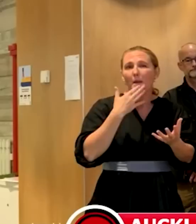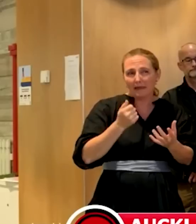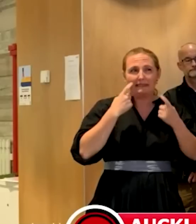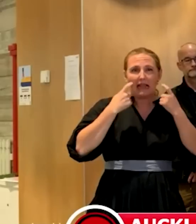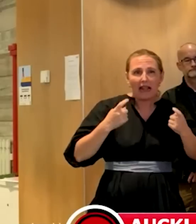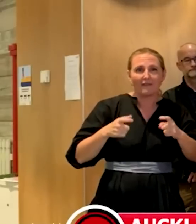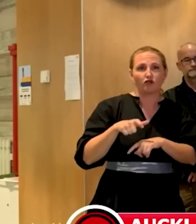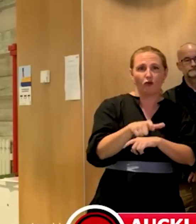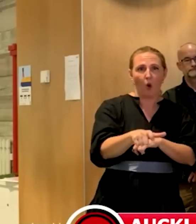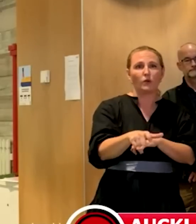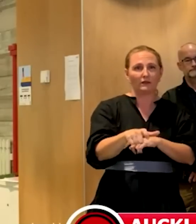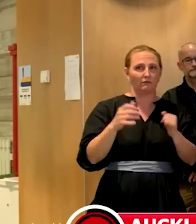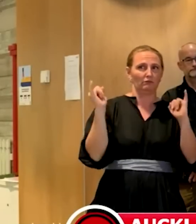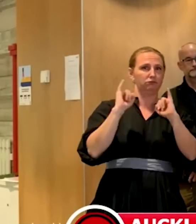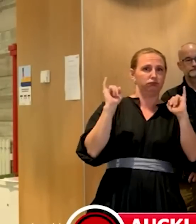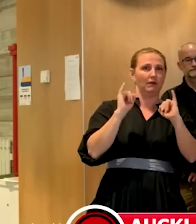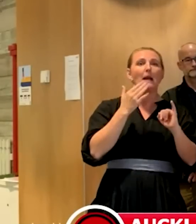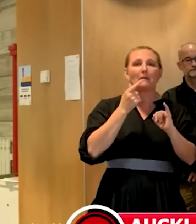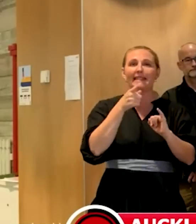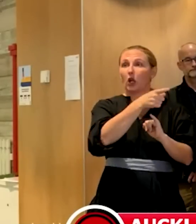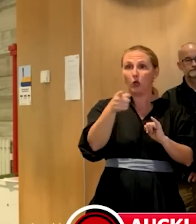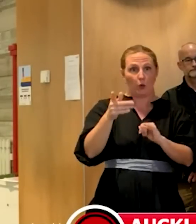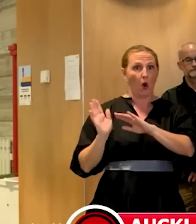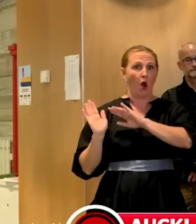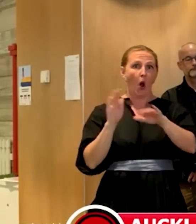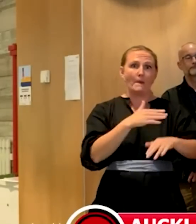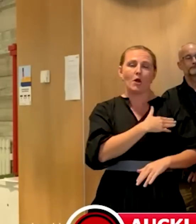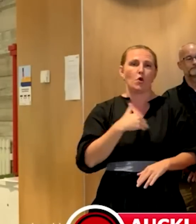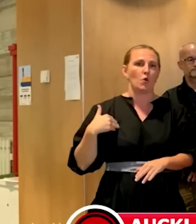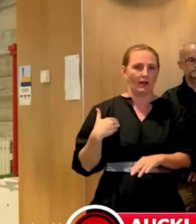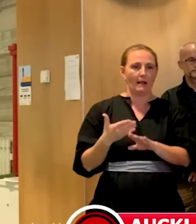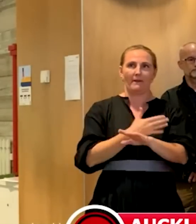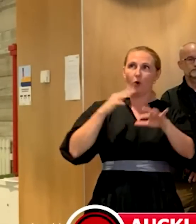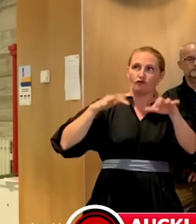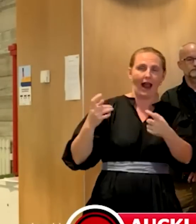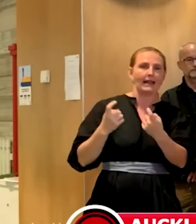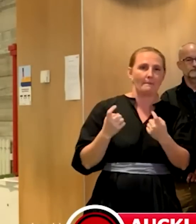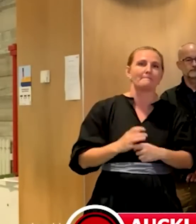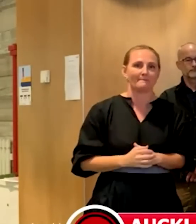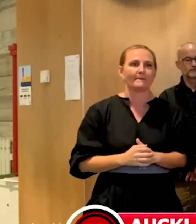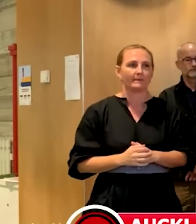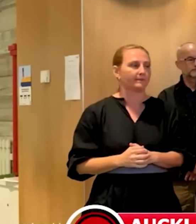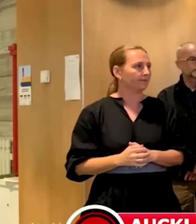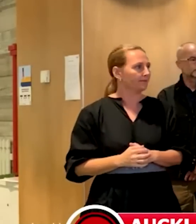and please, if you can, get home before the weather hits this afternoon. Thank you.